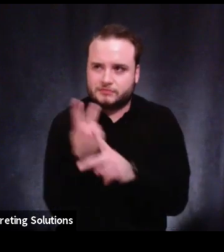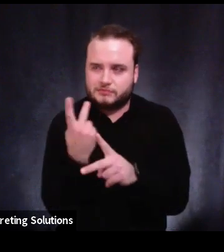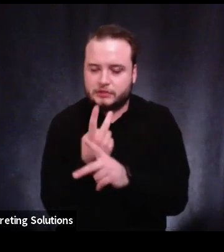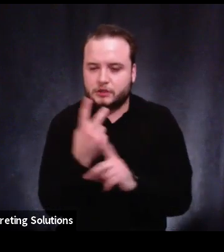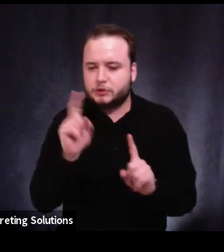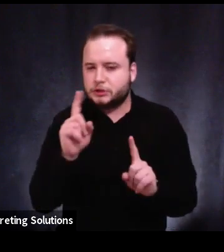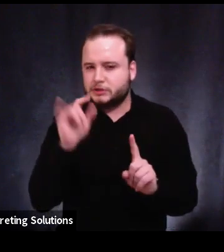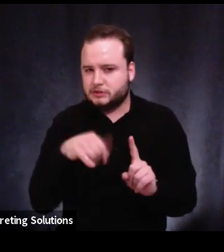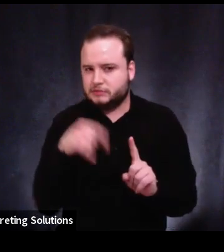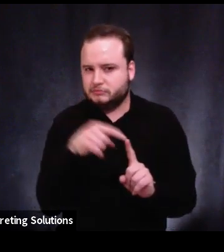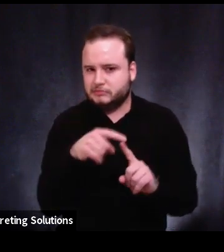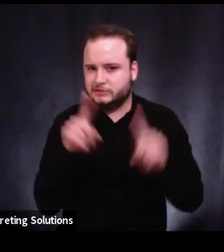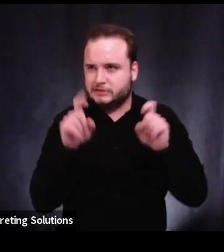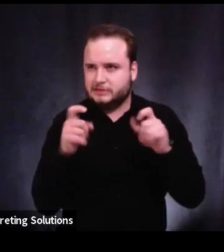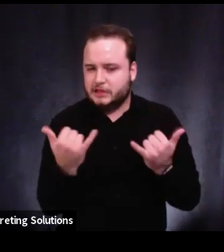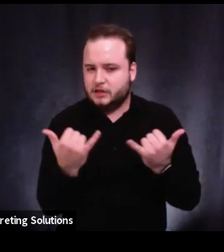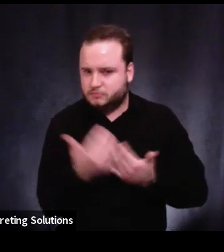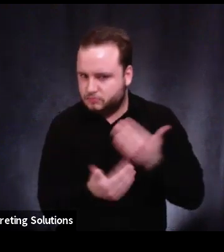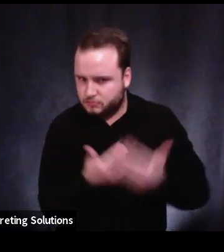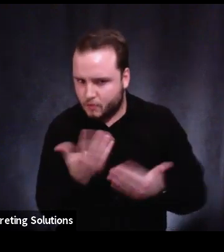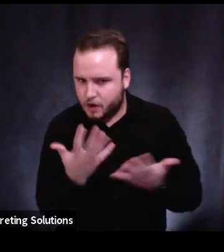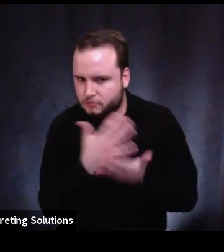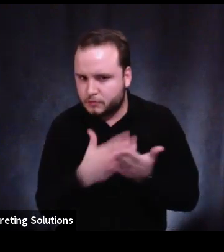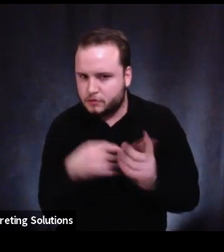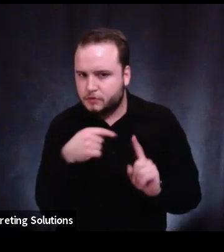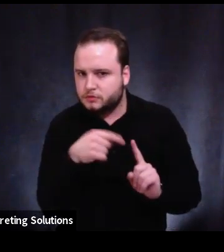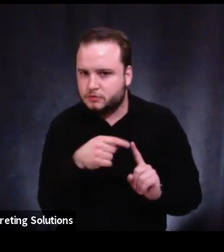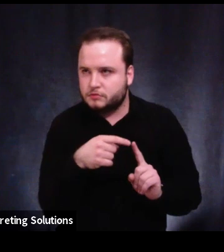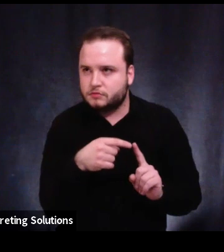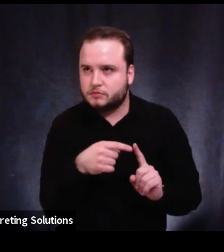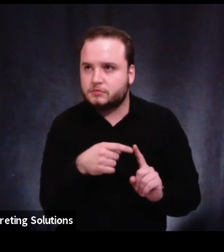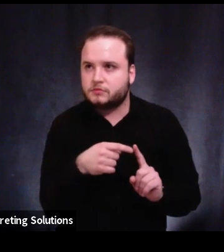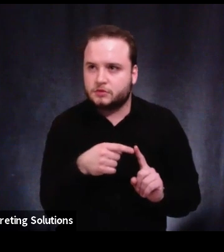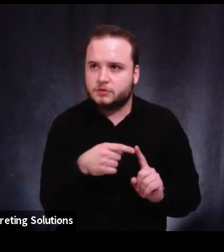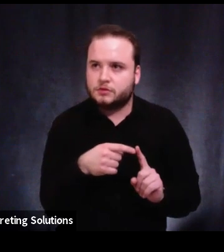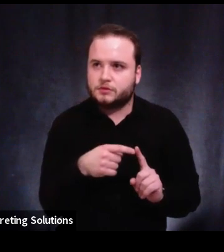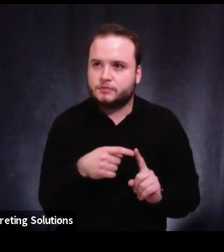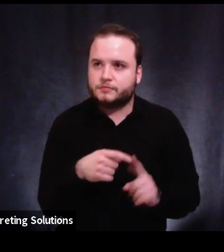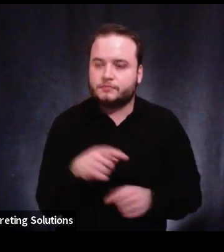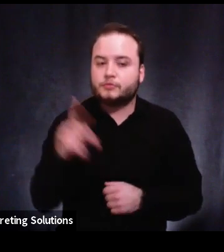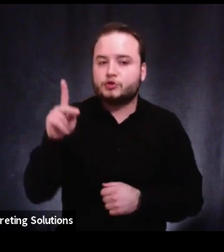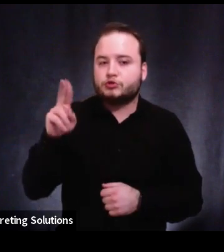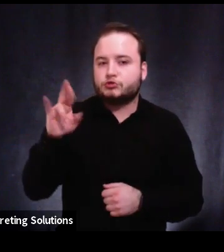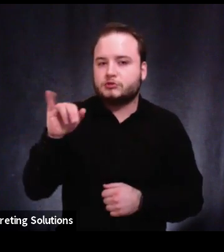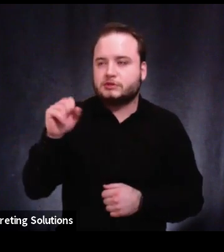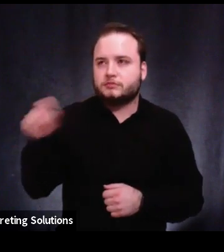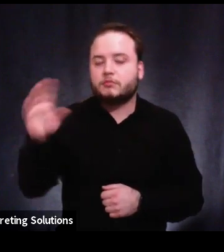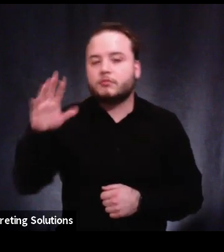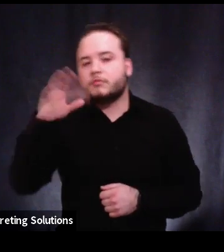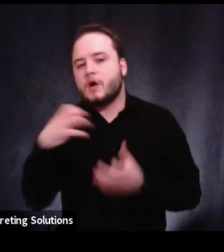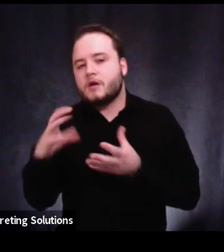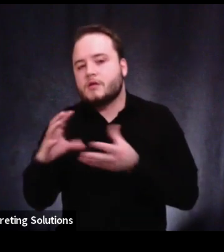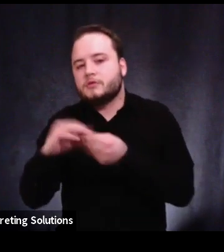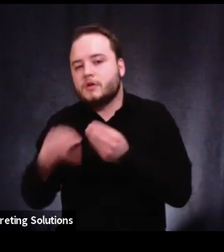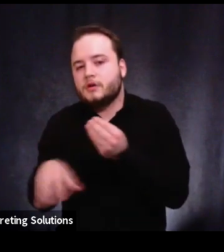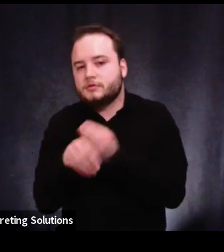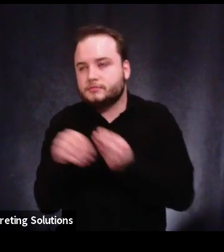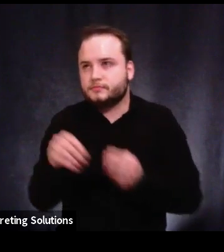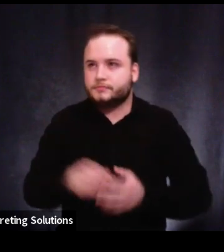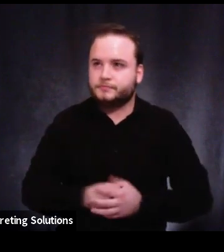The one thing that I want to just add is that there are different layers and types of